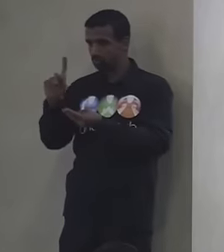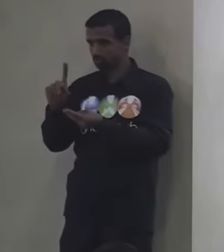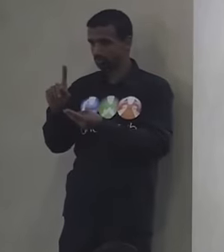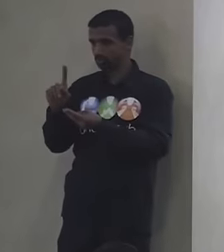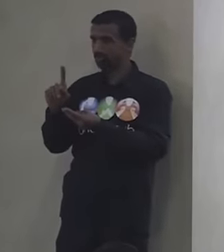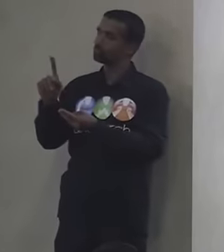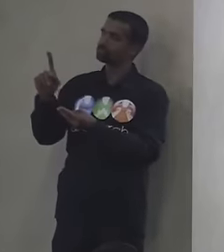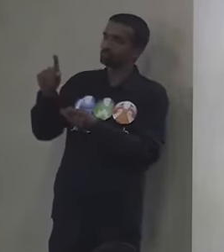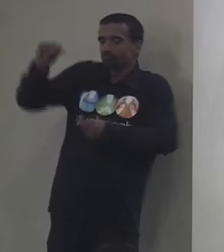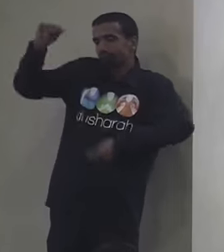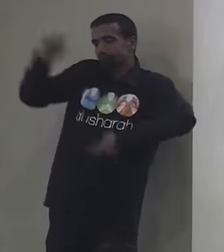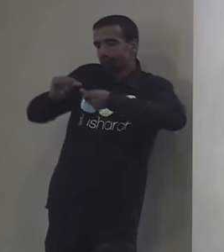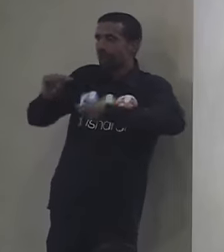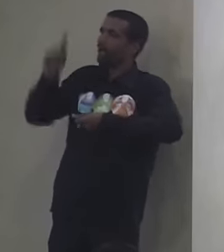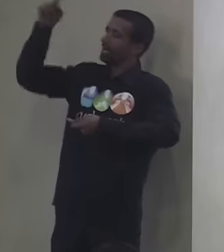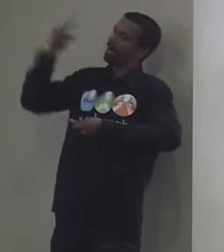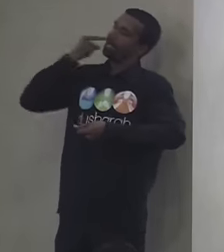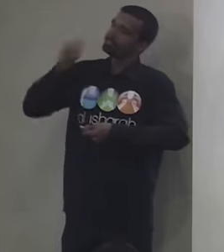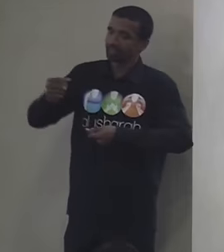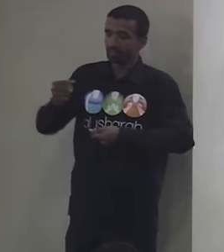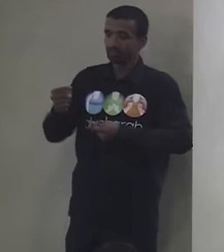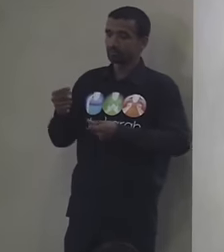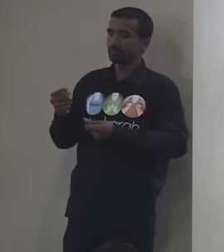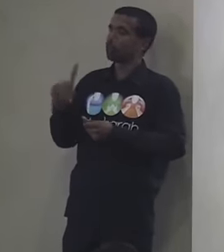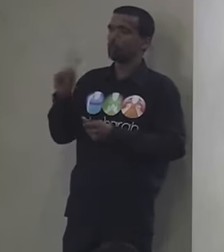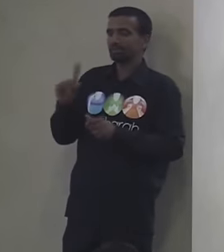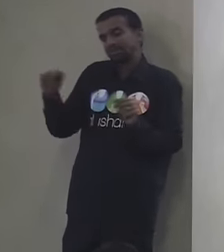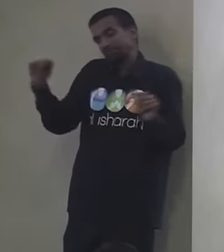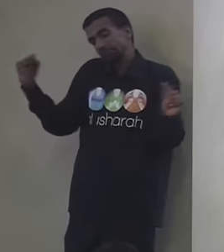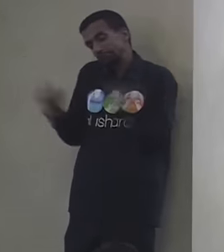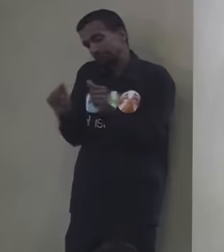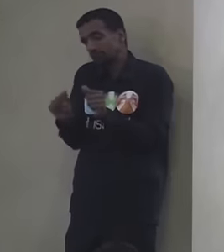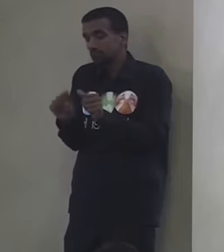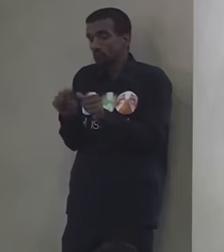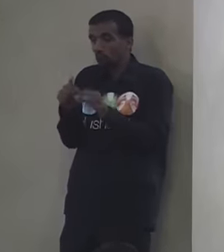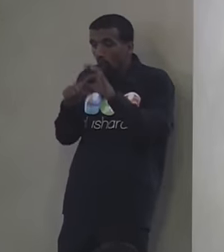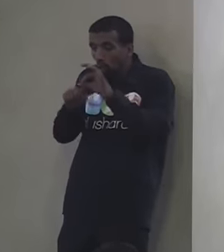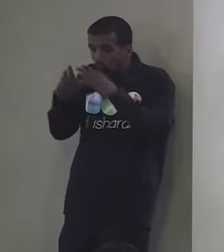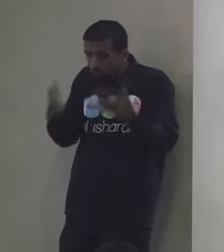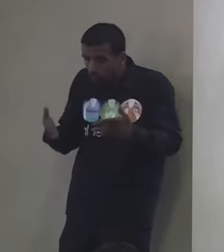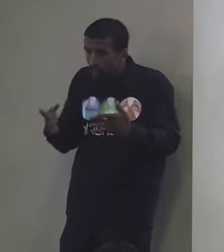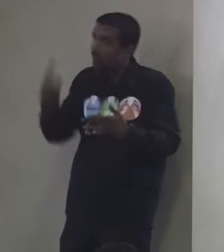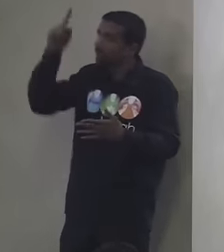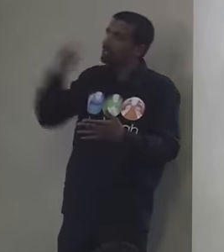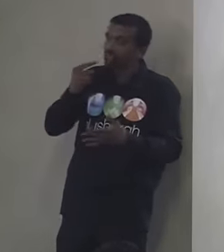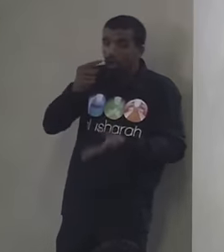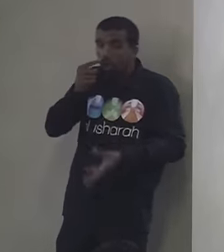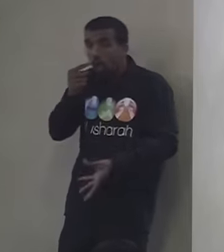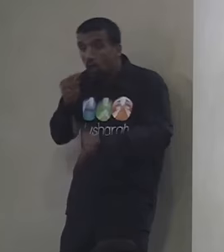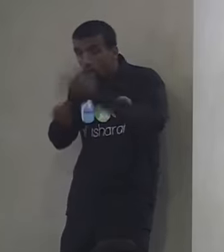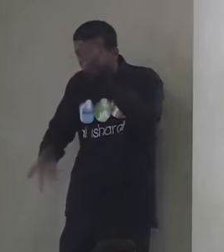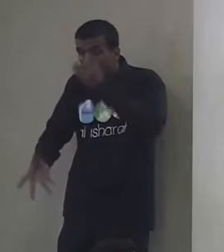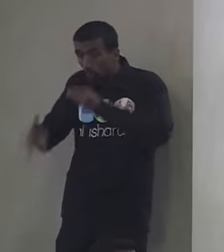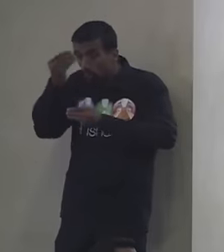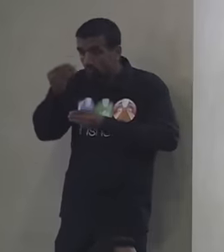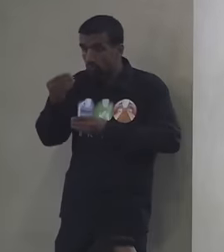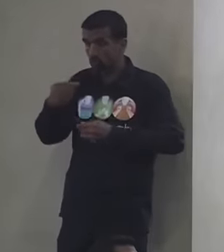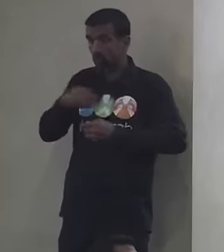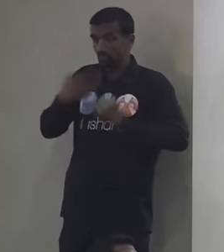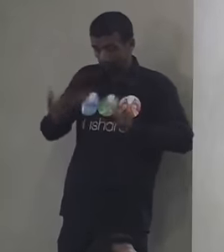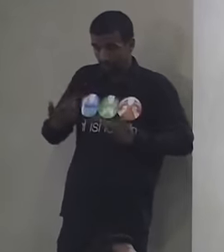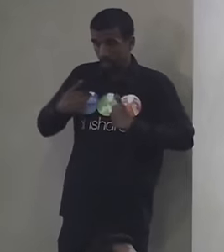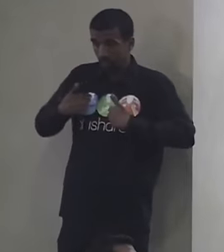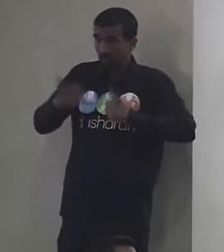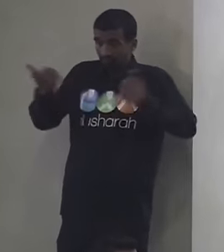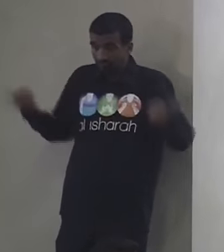that it can get you to certainty and it can remove distractions from your life. So as I, you know, the takeaway lesson that I want to share with you after discussing